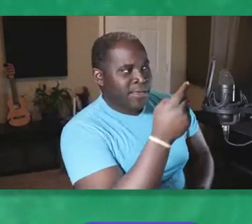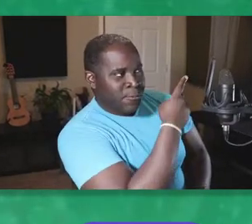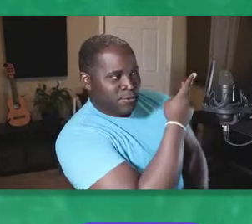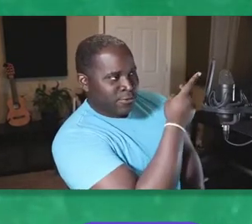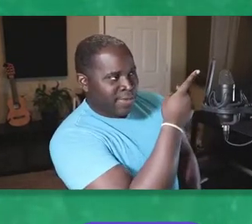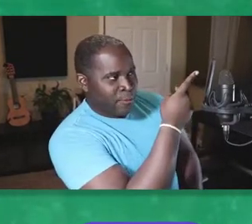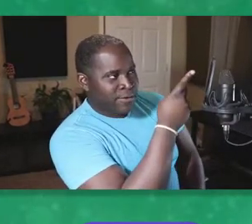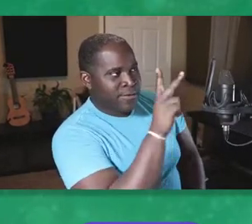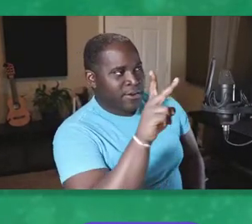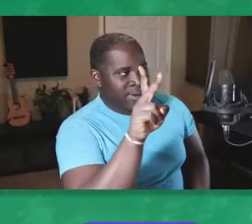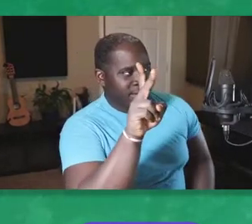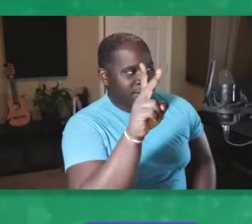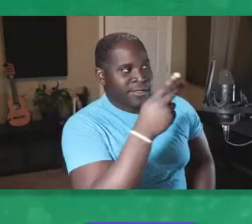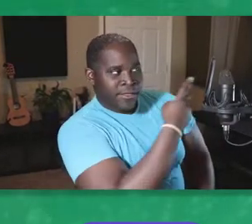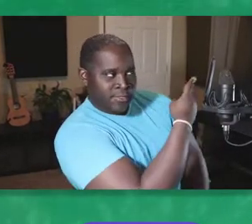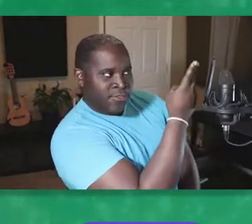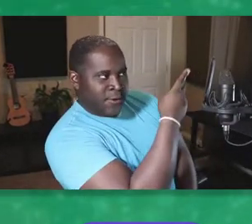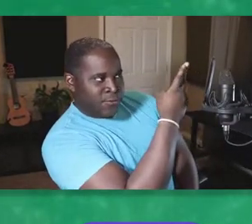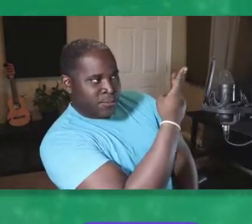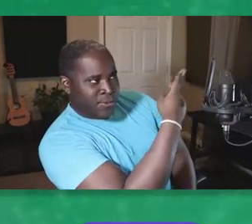those, which looks like one finger, but